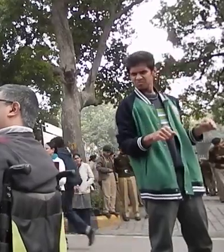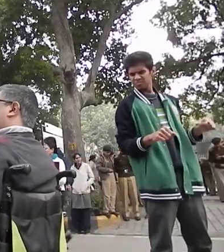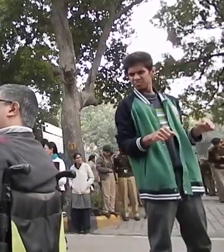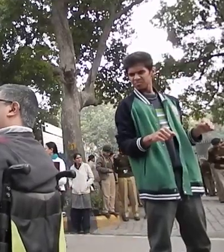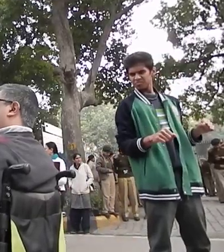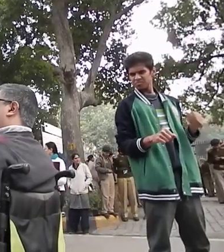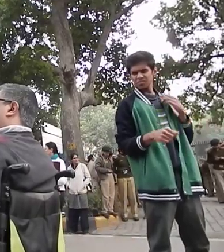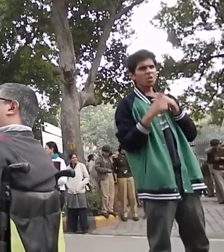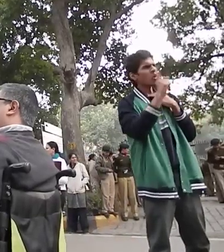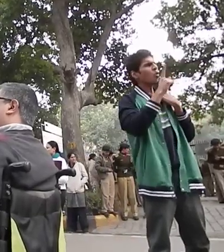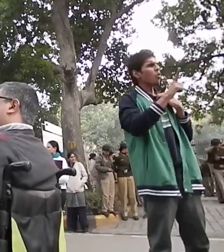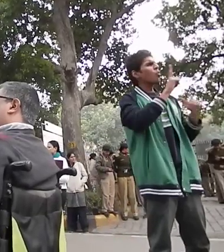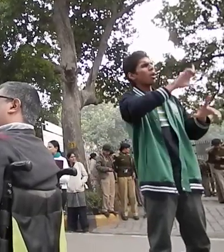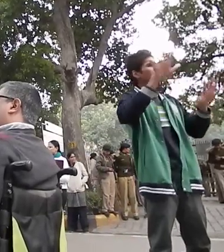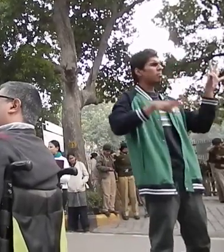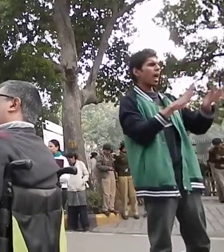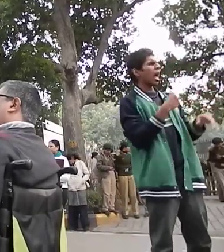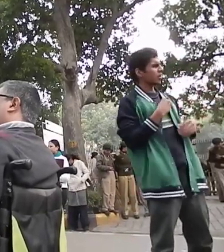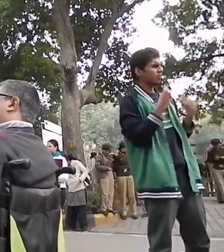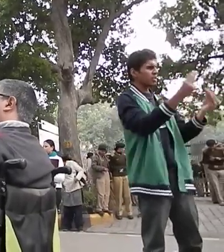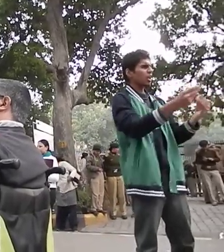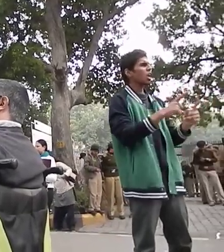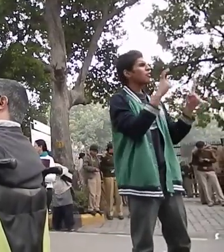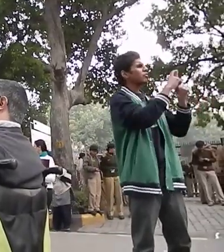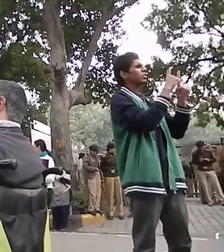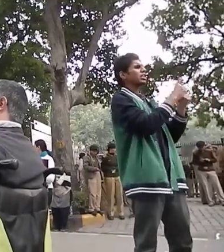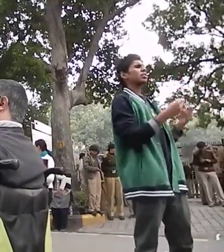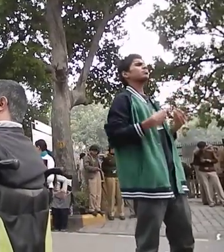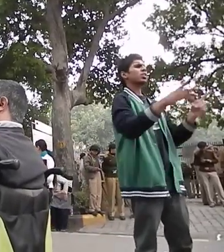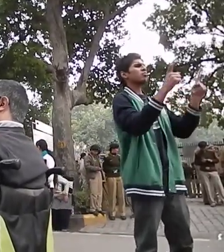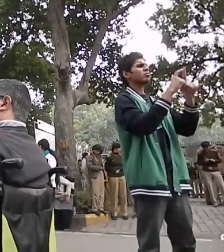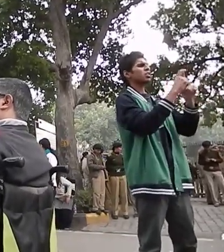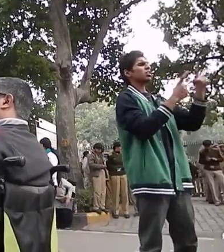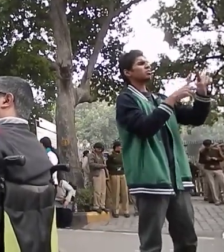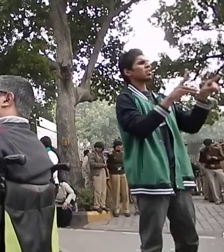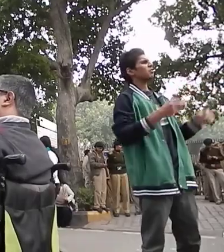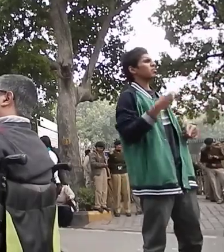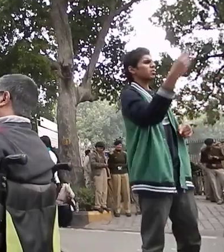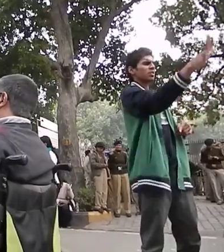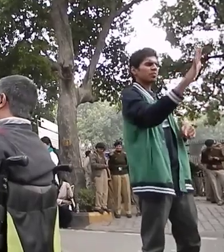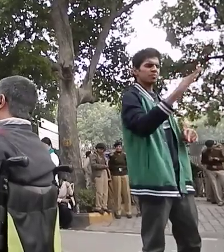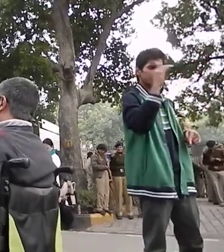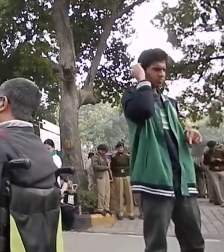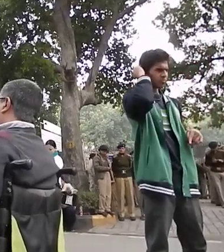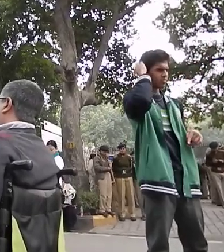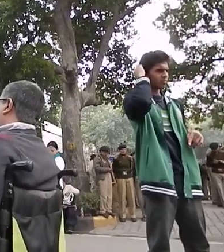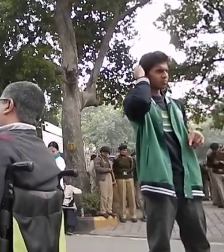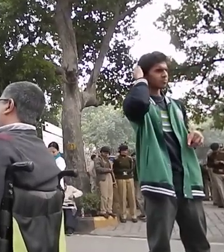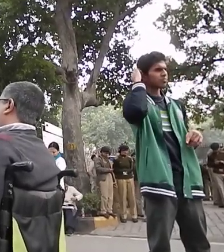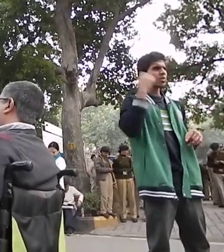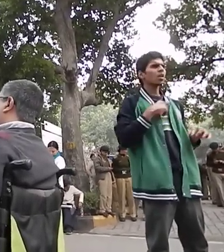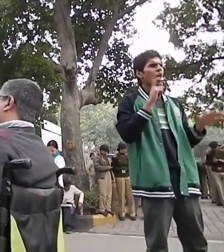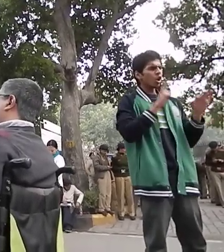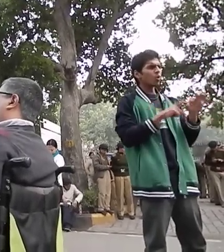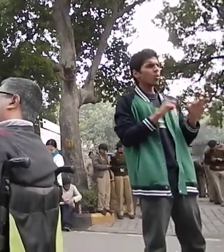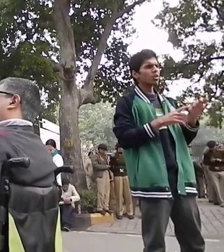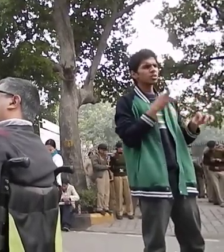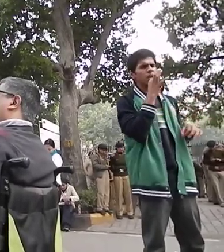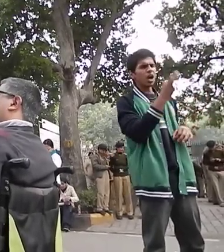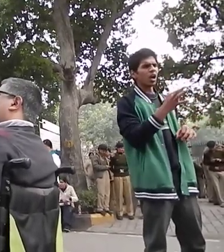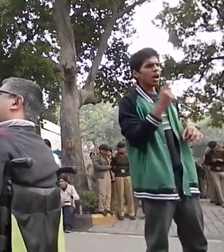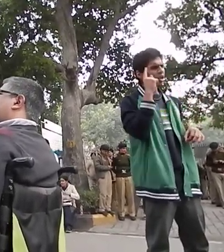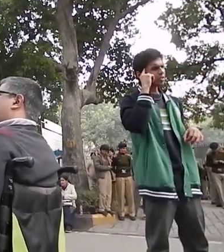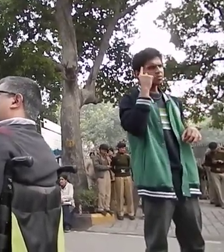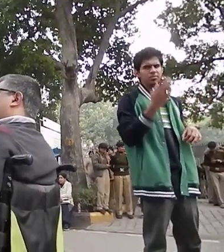give you one channel and we will telecast it on DD News. Now, the immediate question that arose was that you have